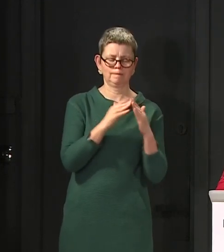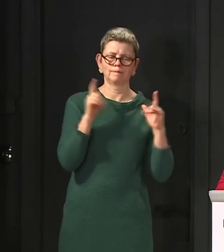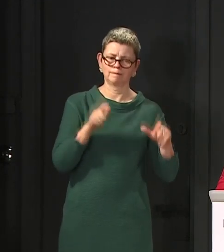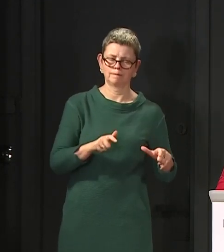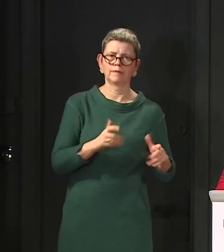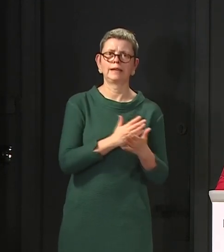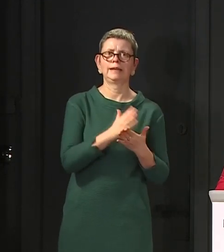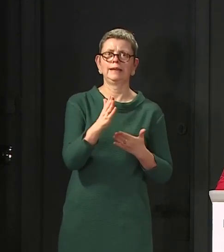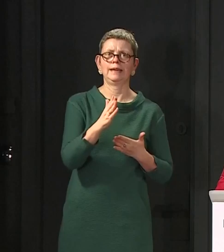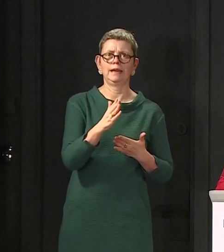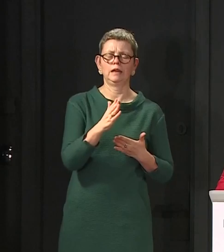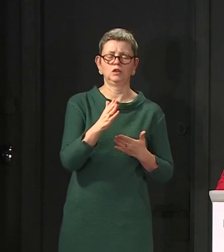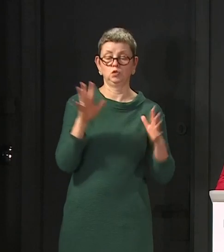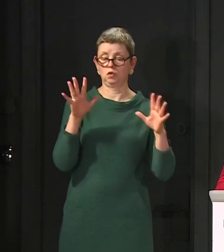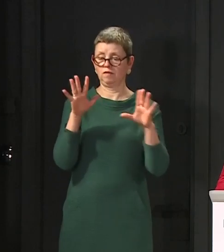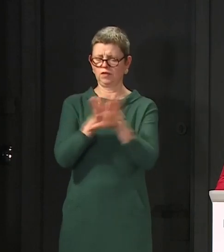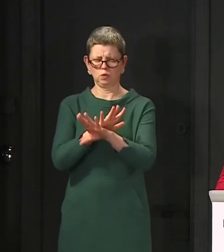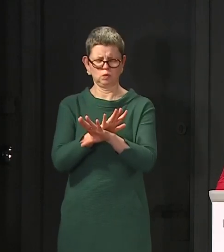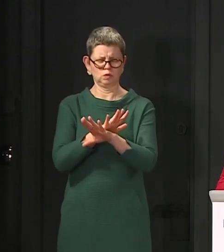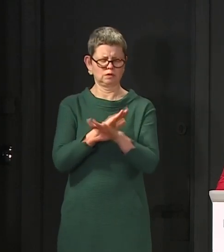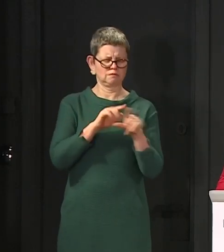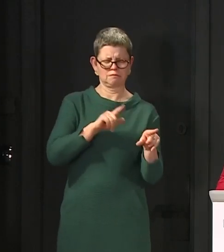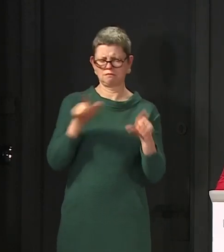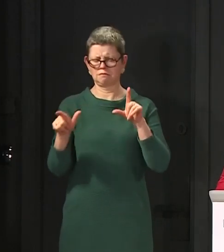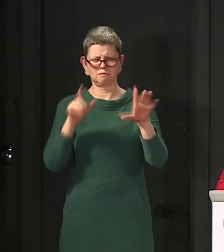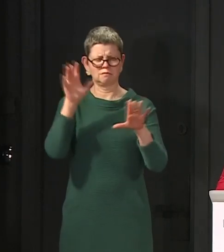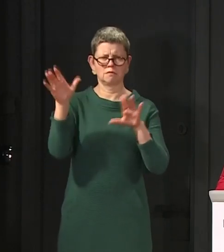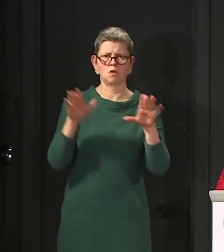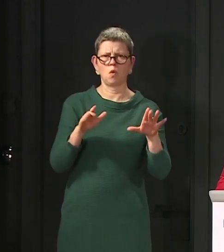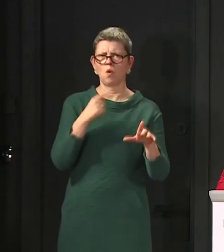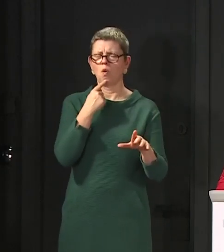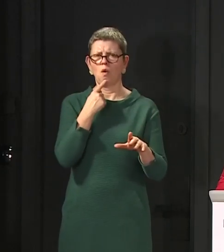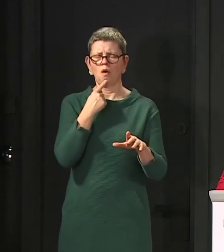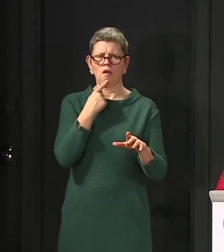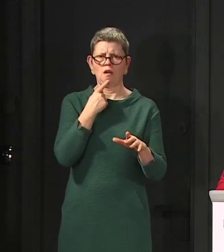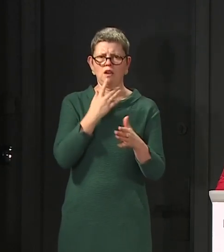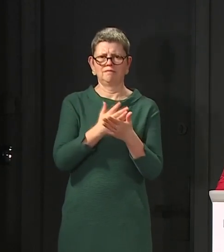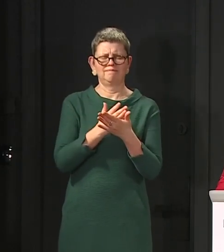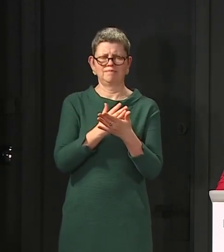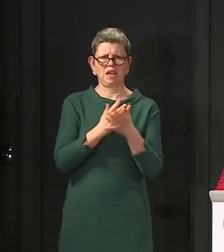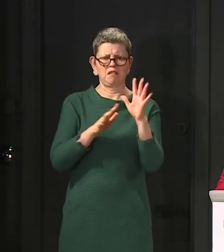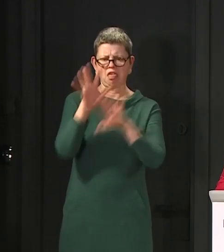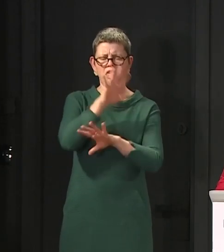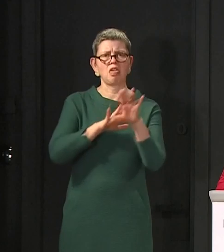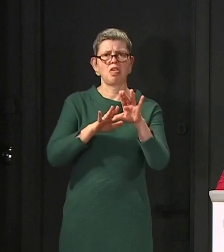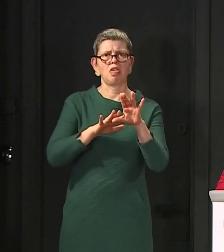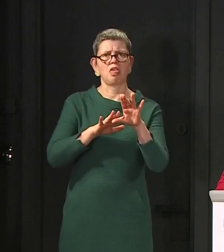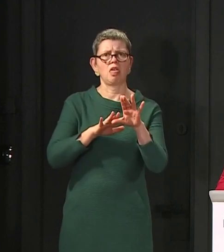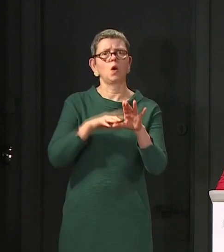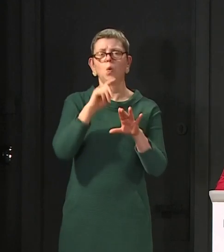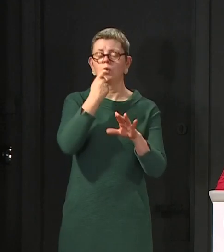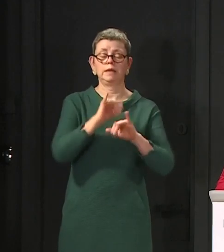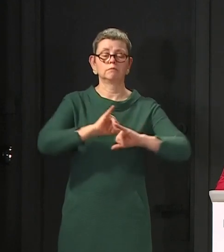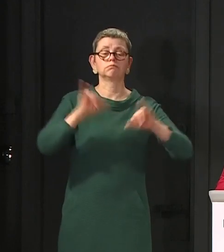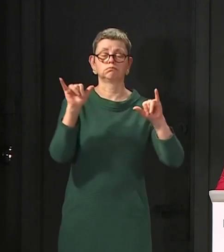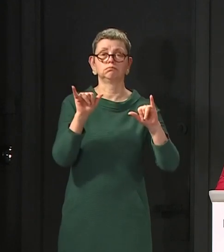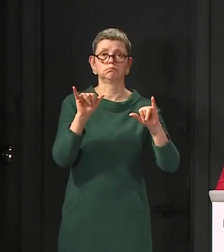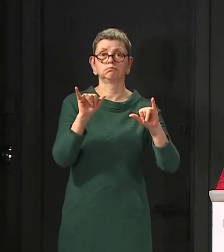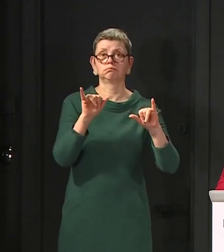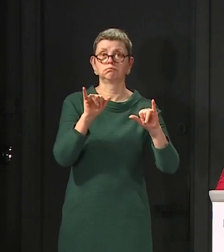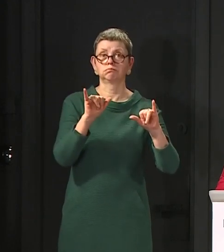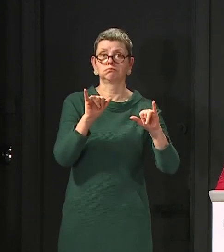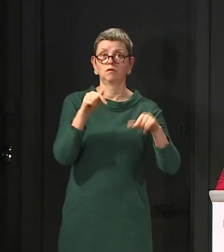and effectively leave people not really understanding what it is we're asking you to do and not do, would be potentially catastrophic,